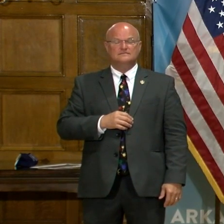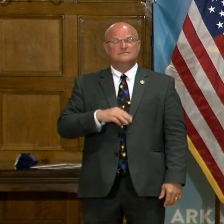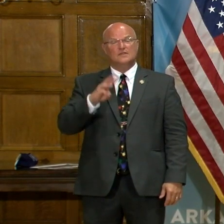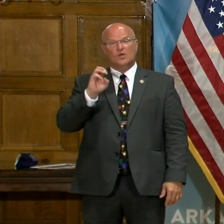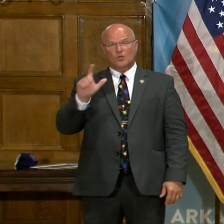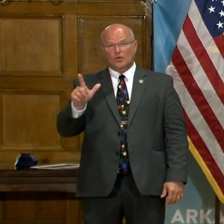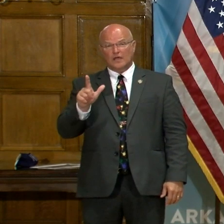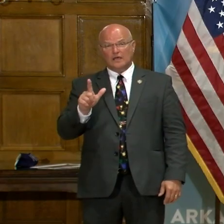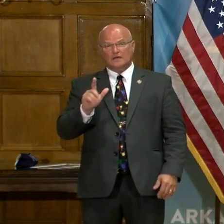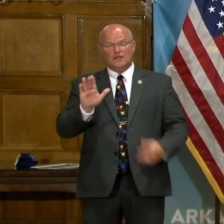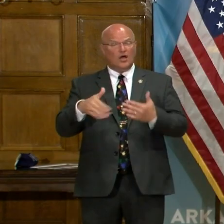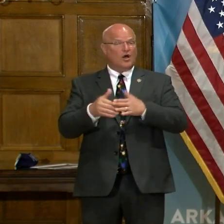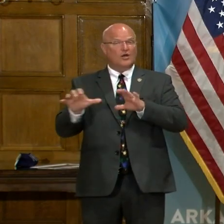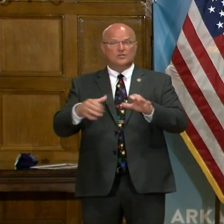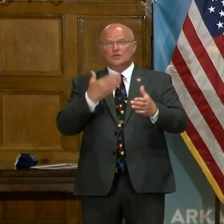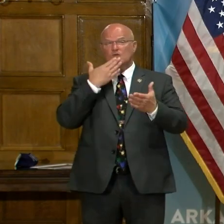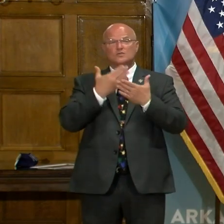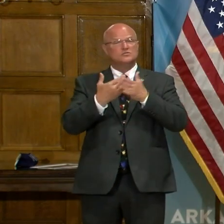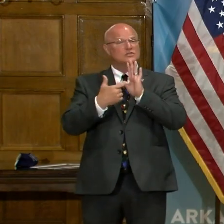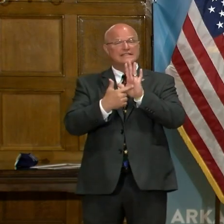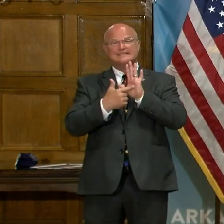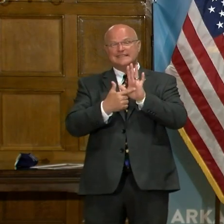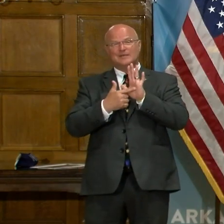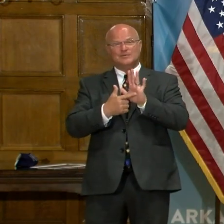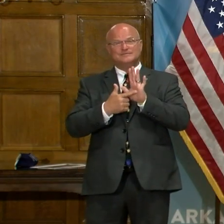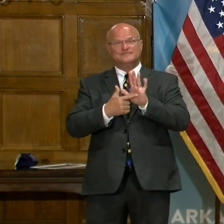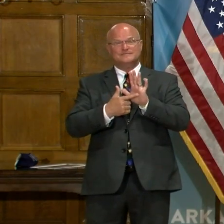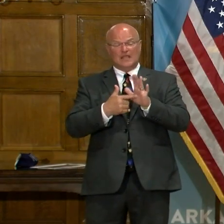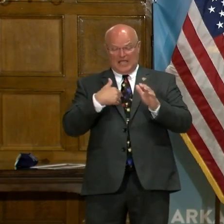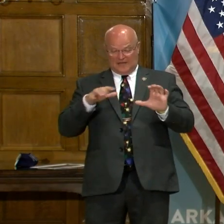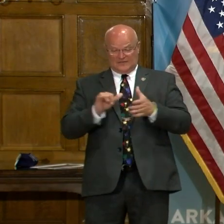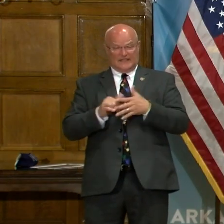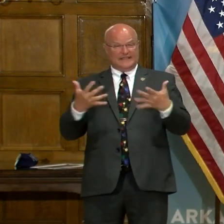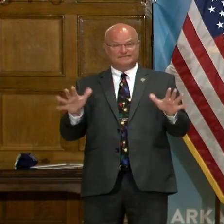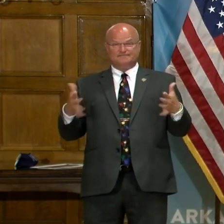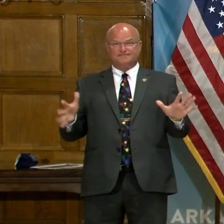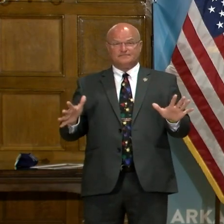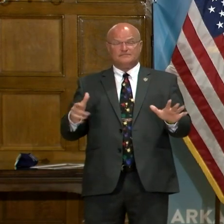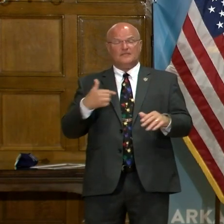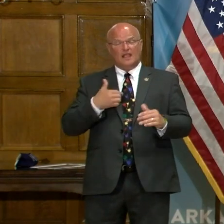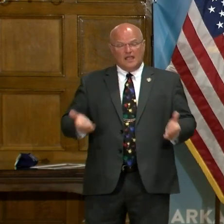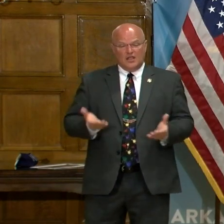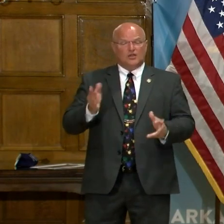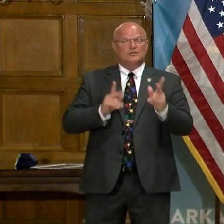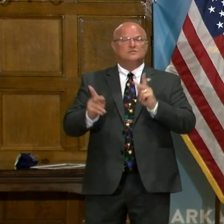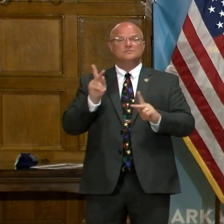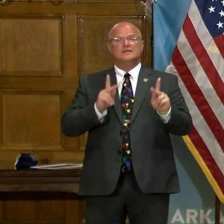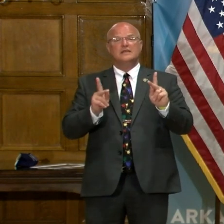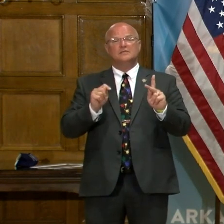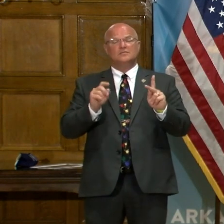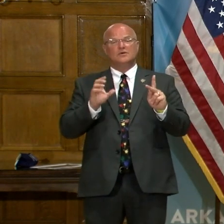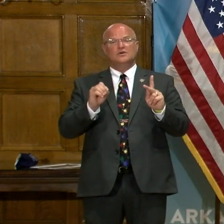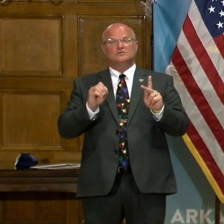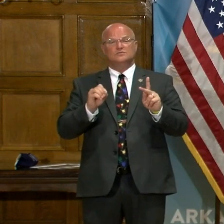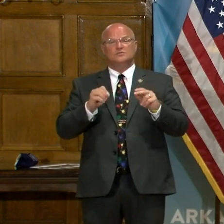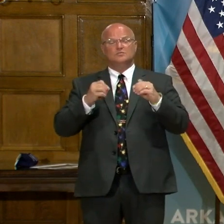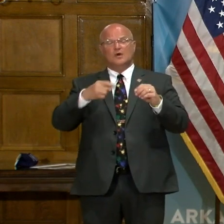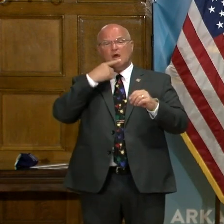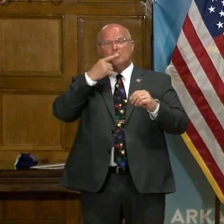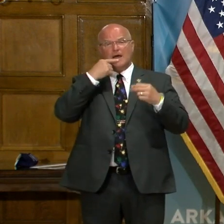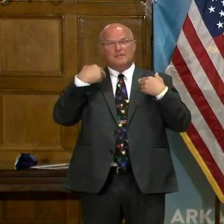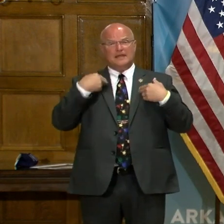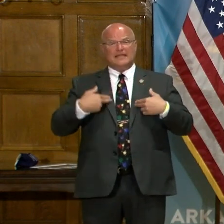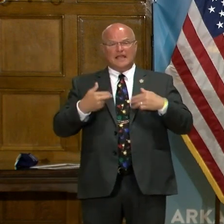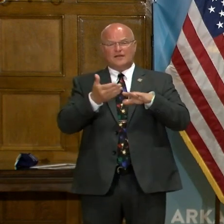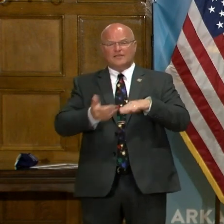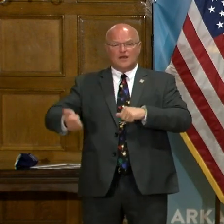Well, all I can do is set a good example. I've done that, and I encourage people to put public